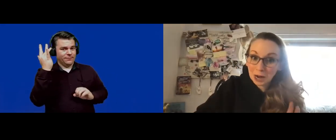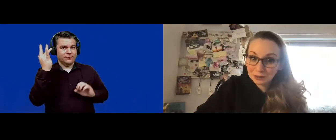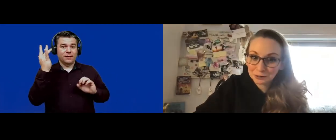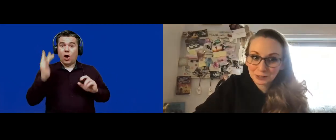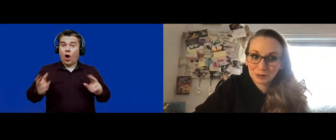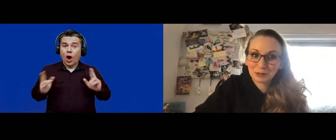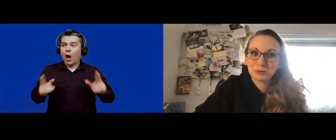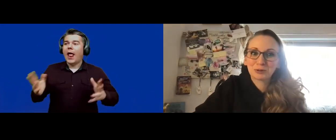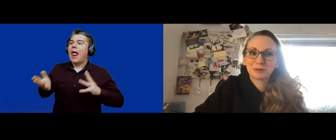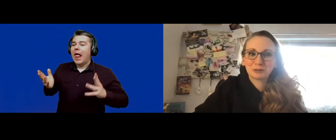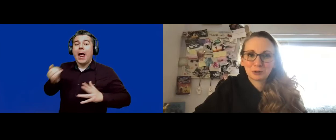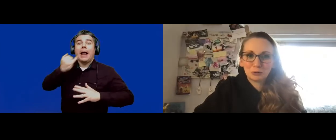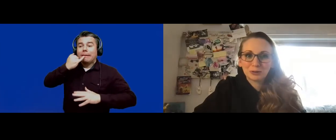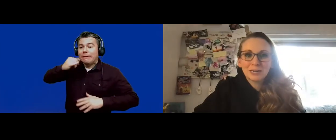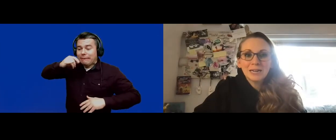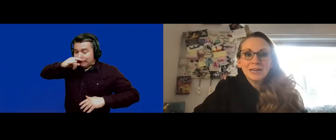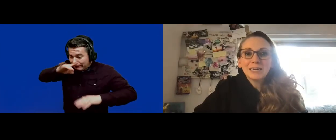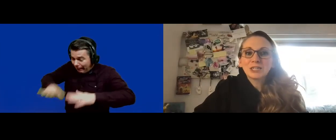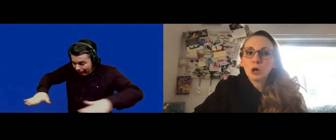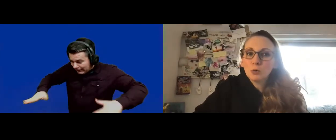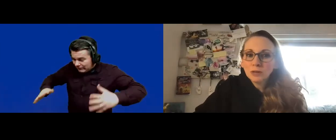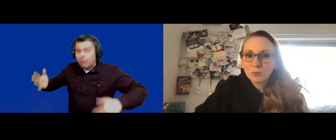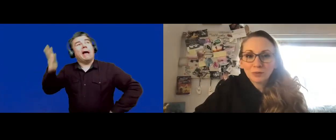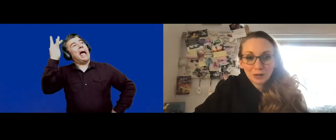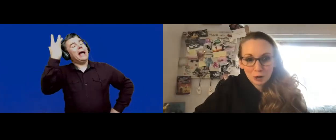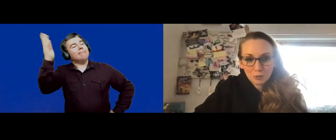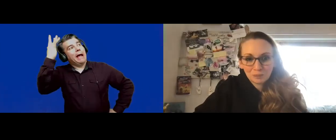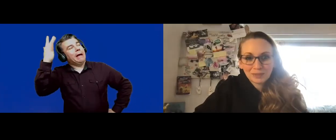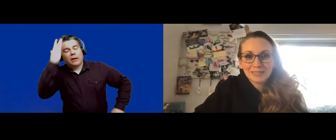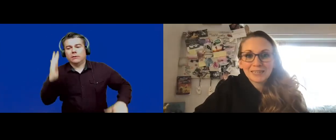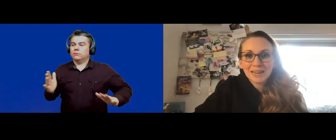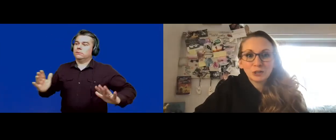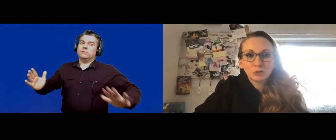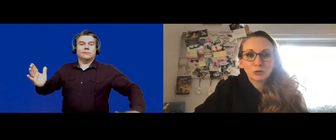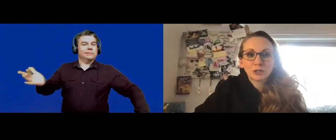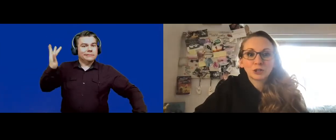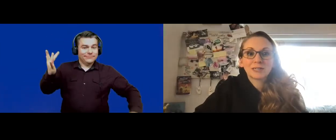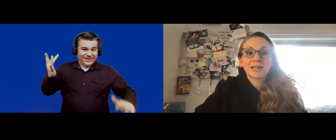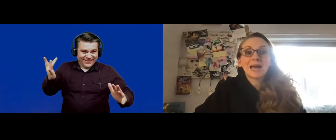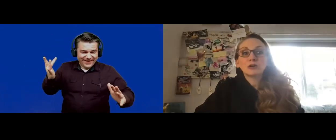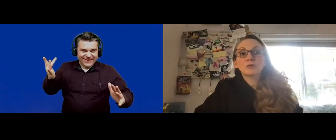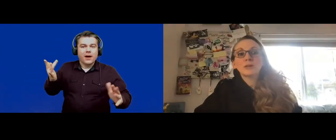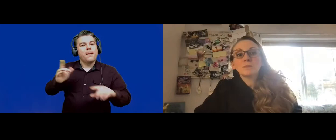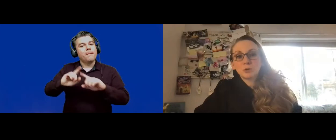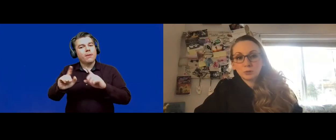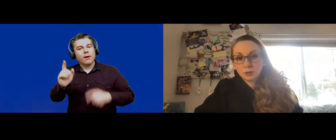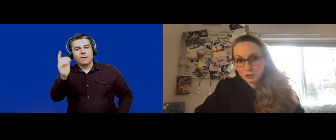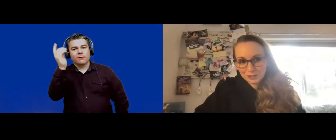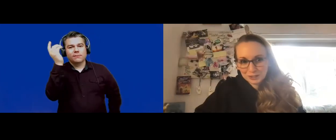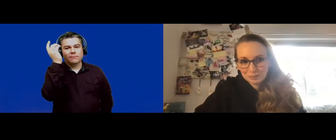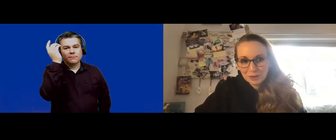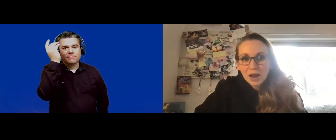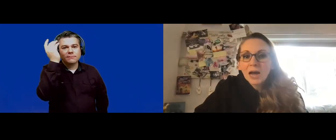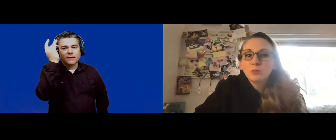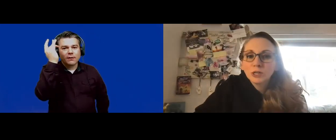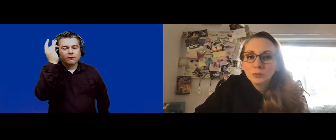your toddler is about 2 or 3 years old, it's the only word they know. This age-old question is actually pure